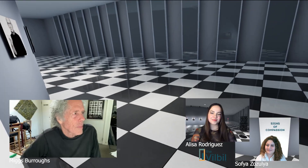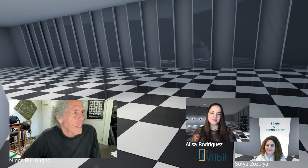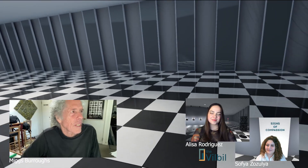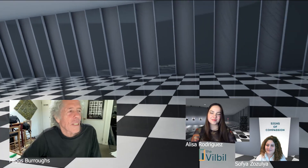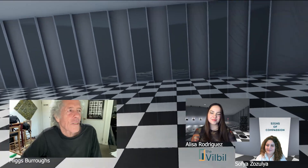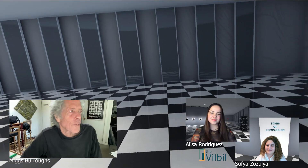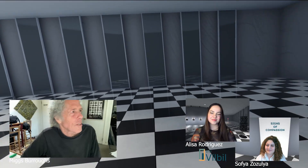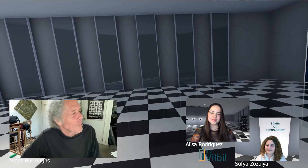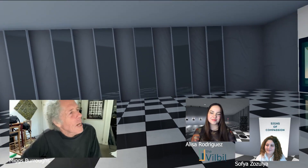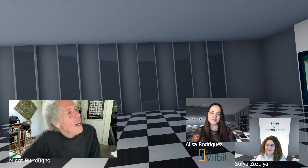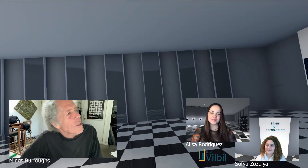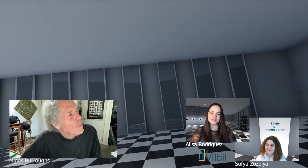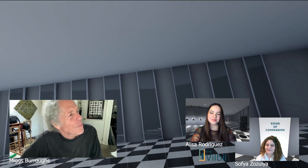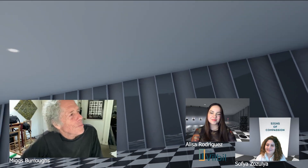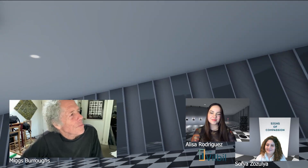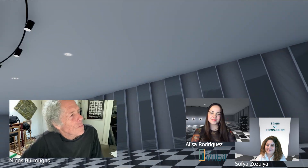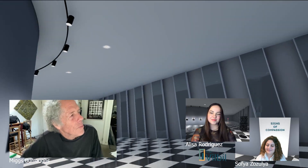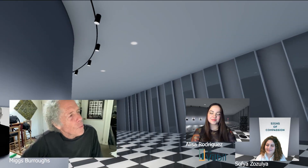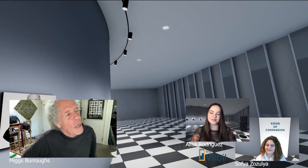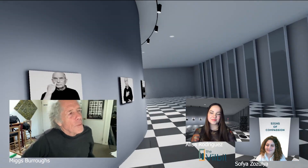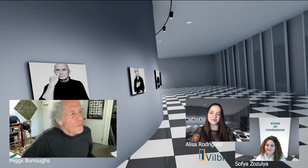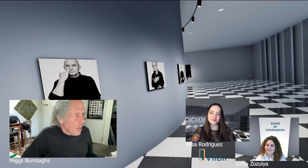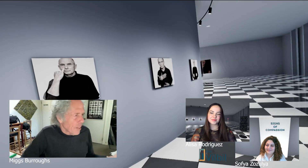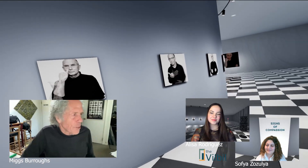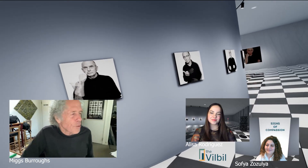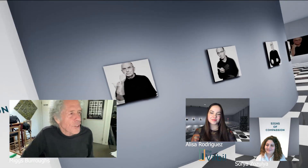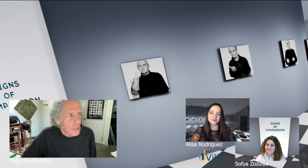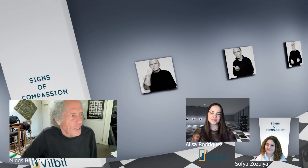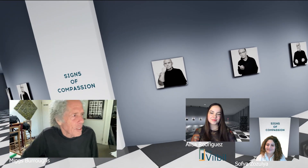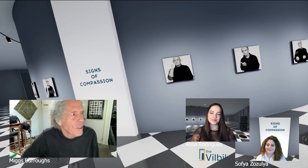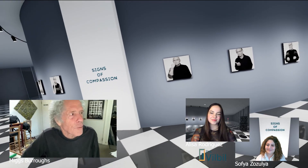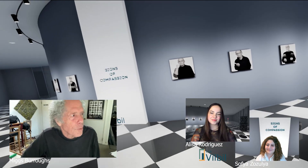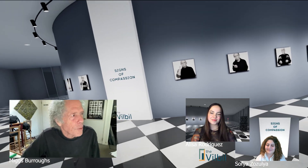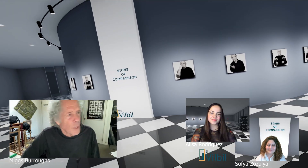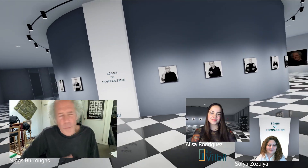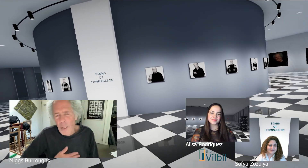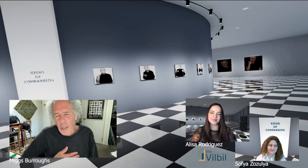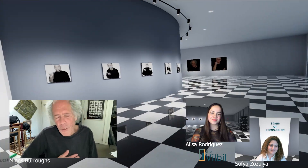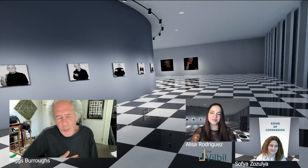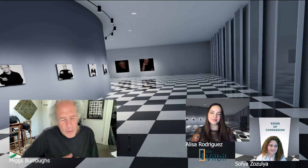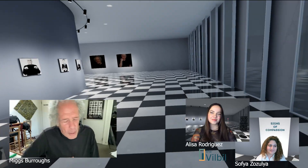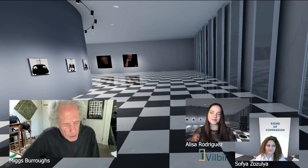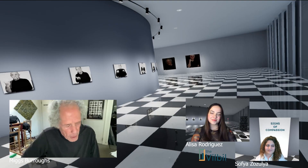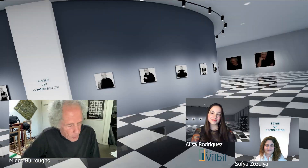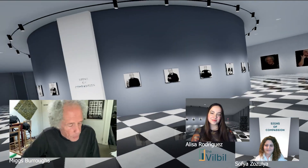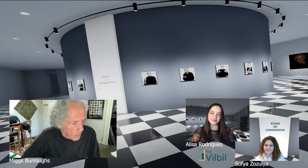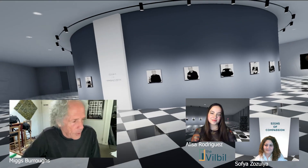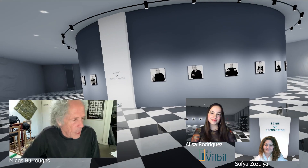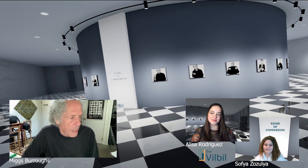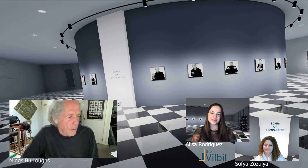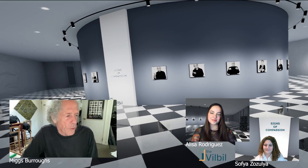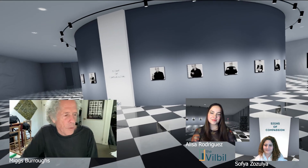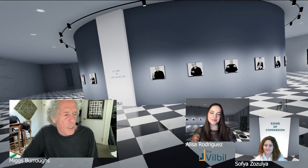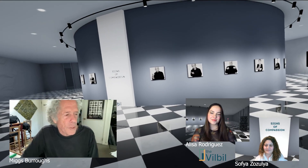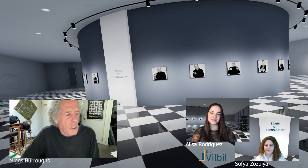Yeah. Oh, wow. Well, I'm a father, which is really my proudest. My son and I have a great relationship,